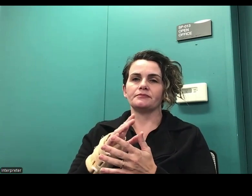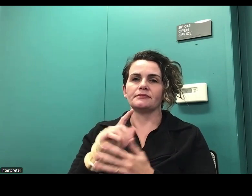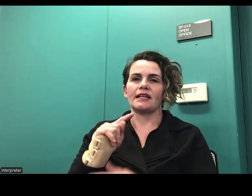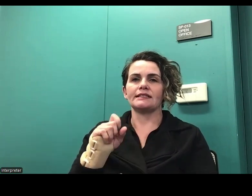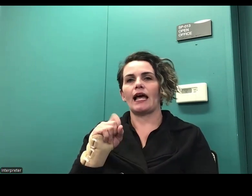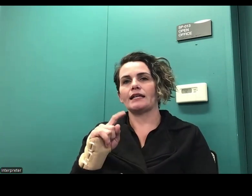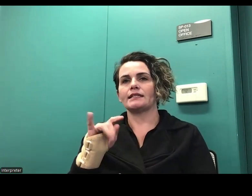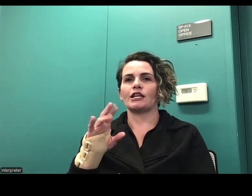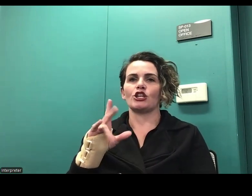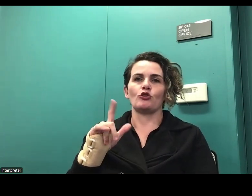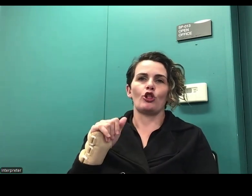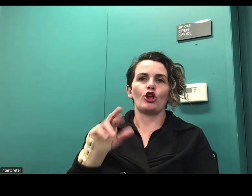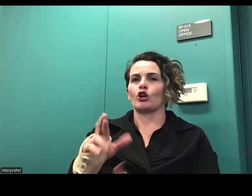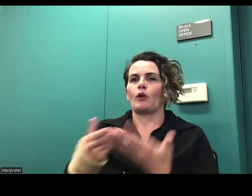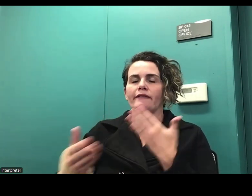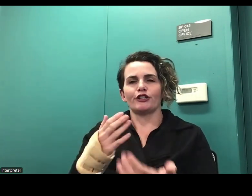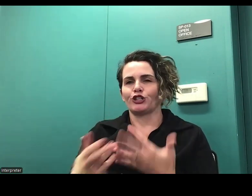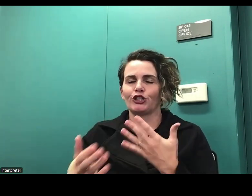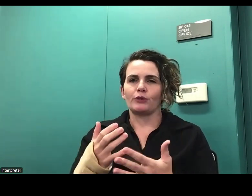testicular, whatever. Okay. So,